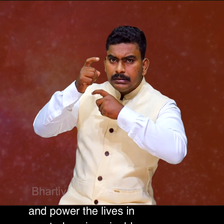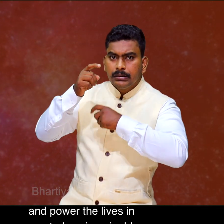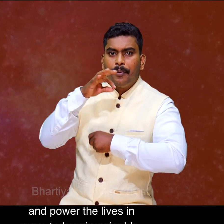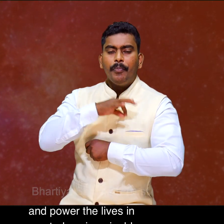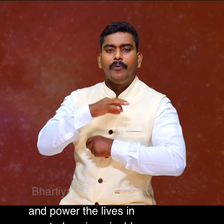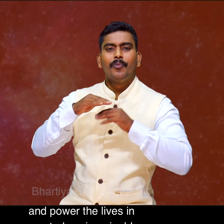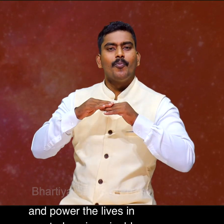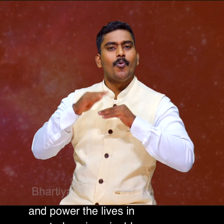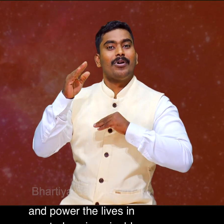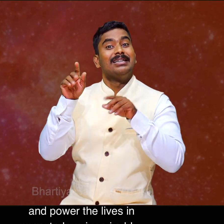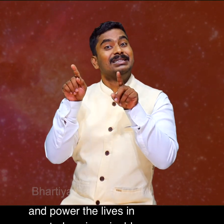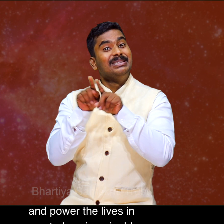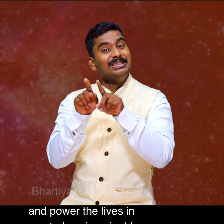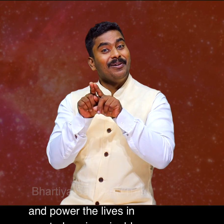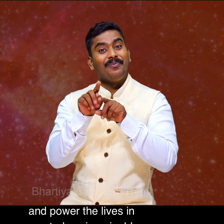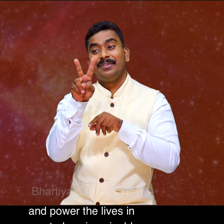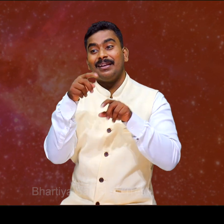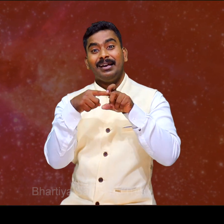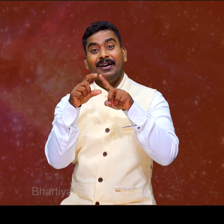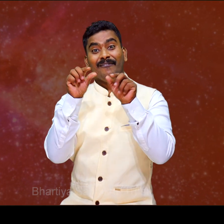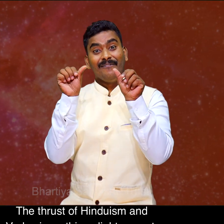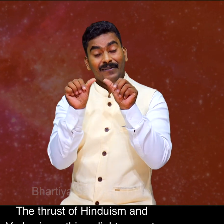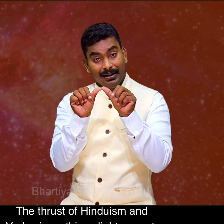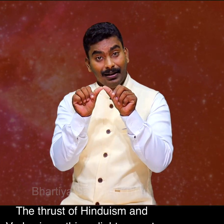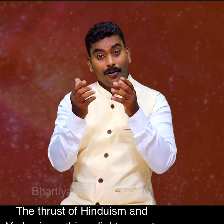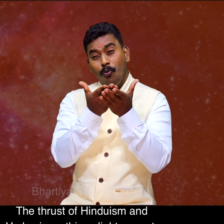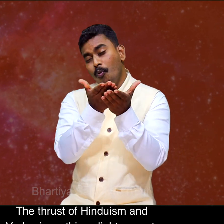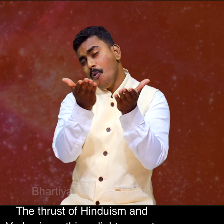ways truly unimaginable.